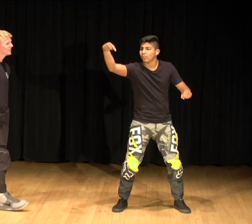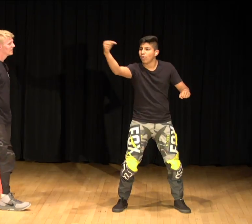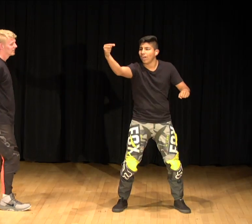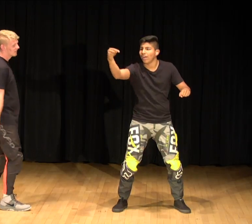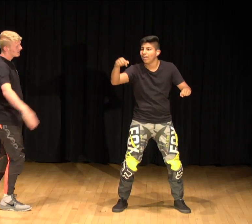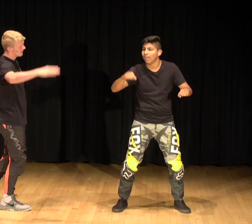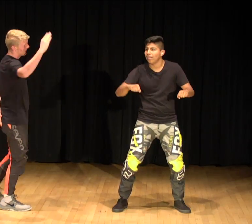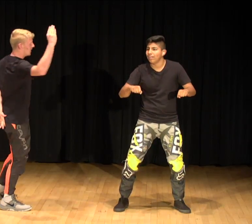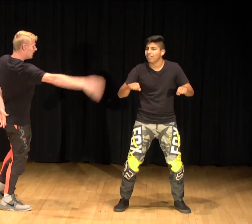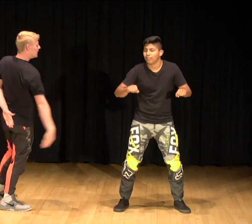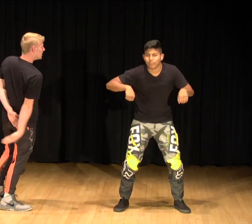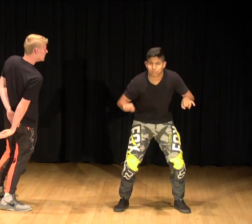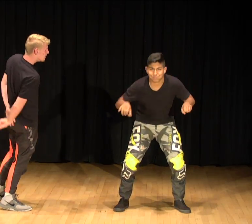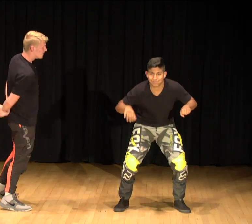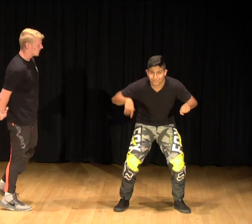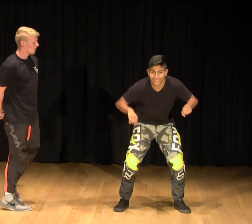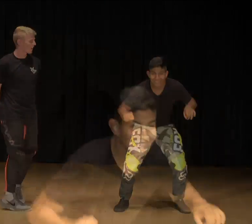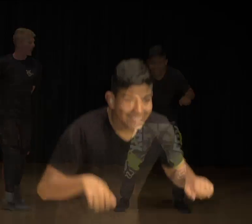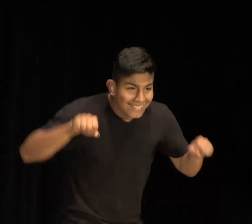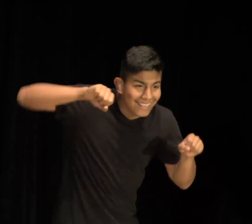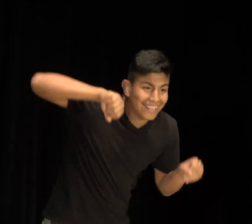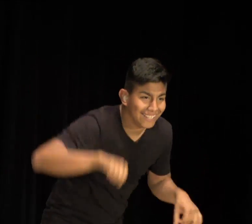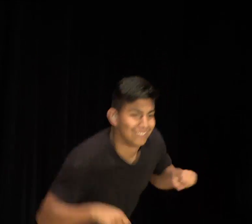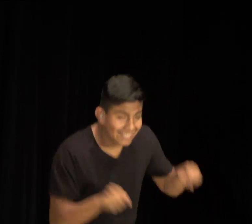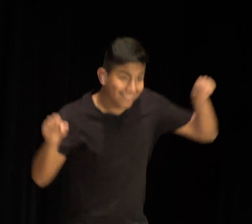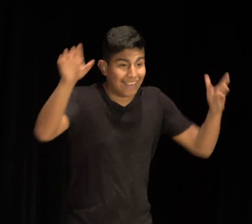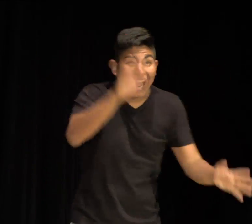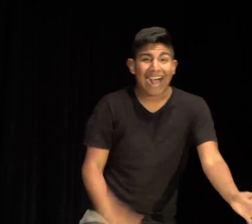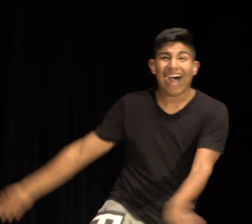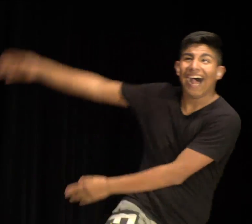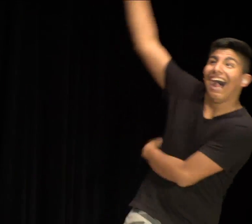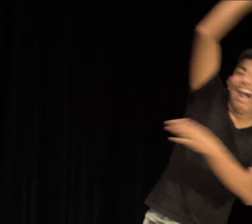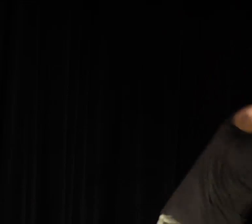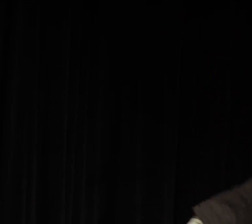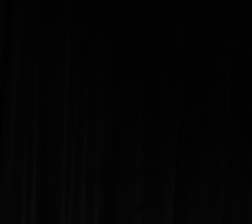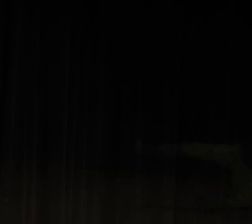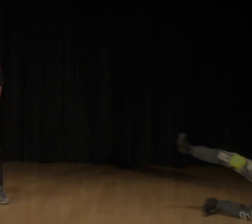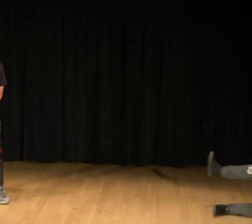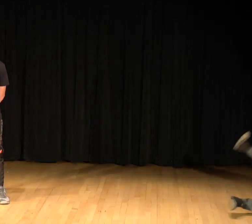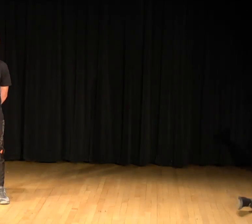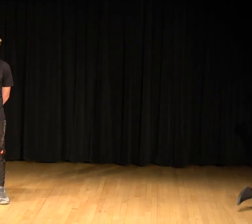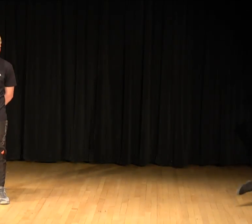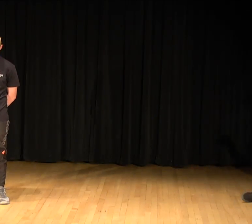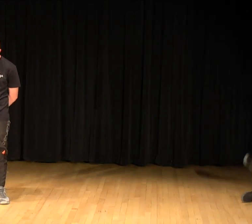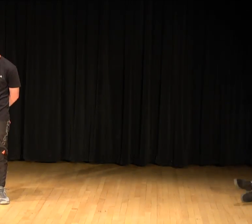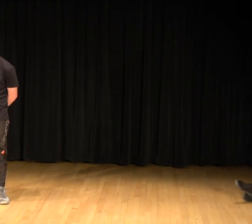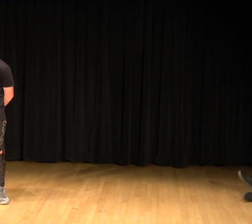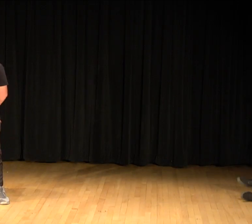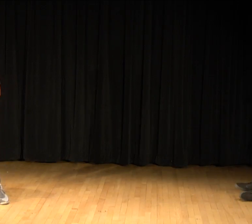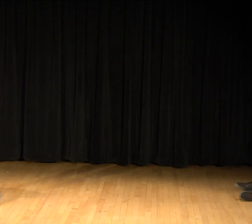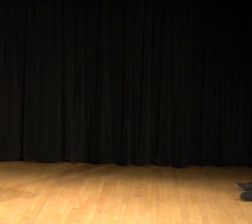I want first place. Here I go. First place. Ah! Oh, no.